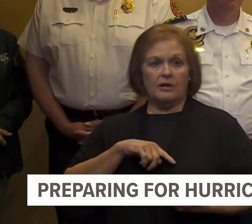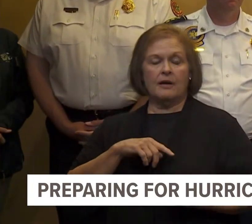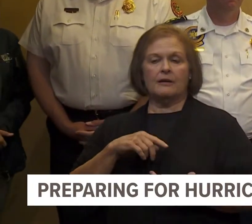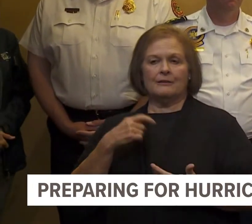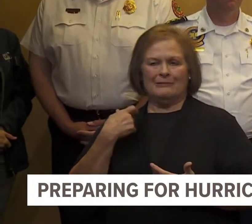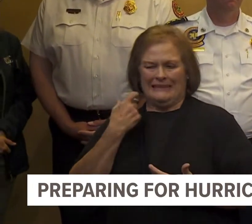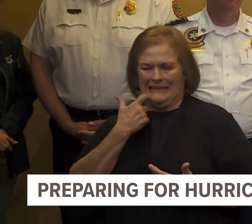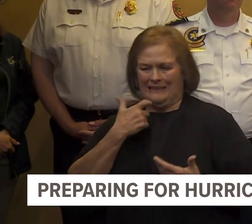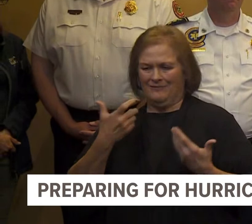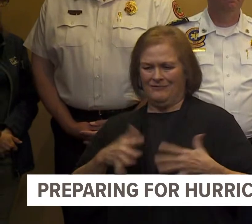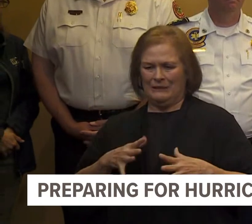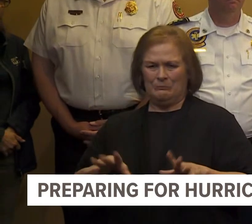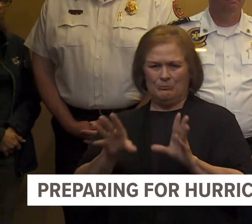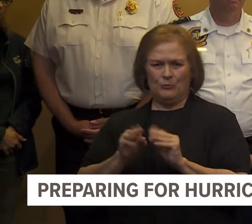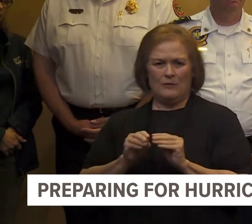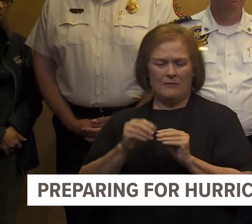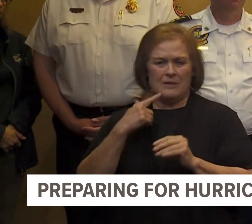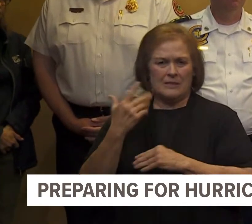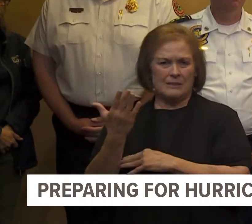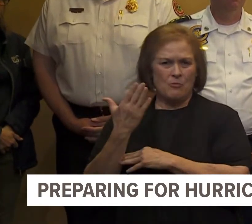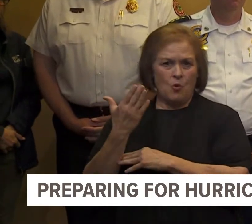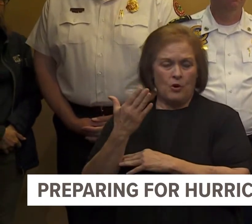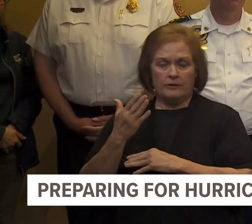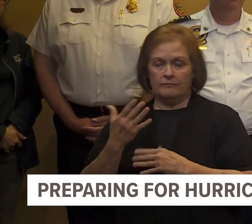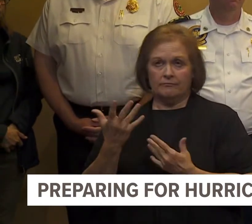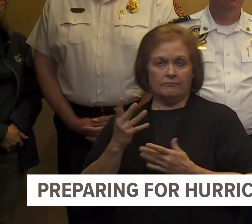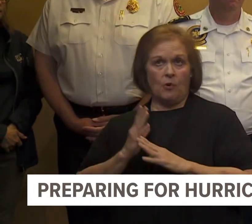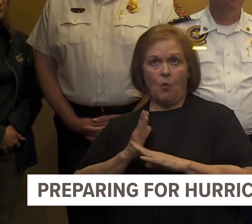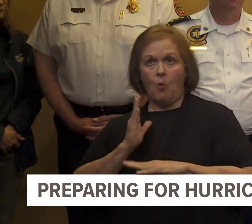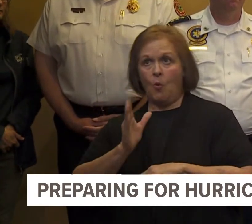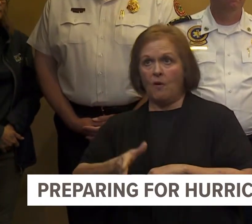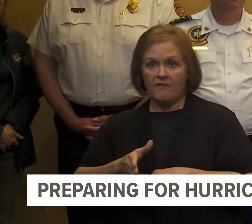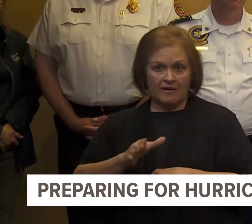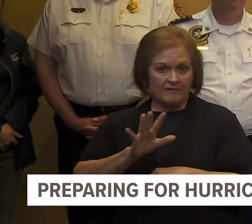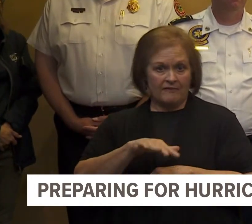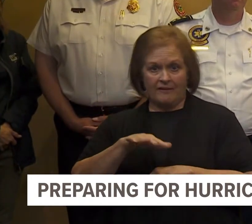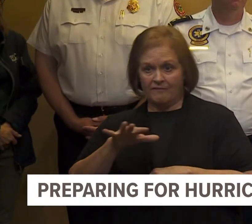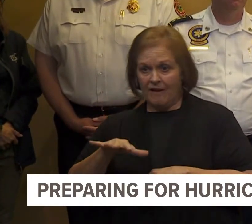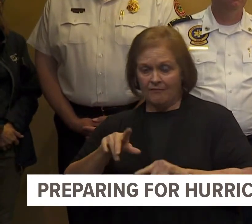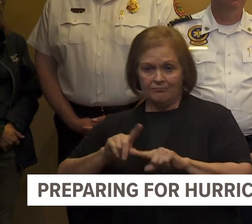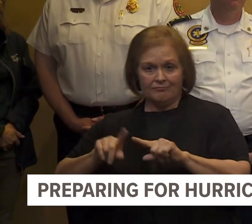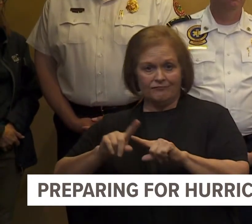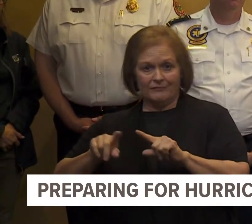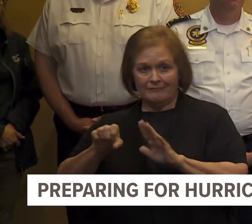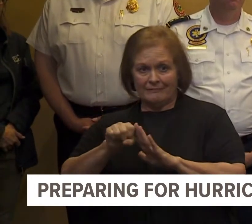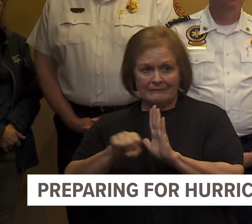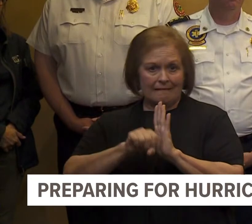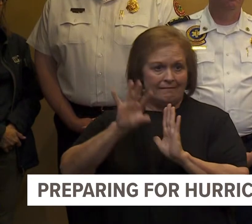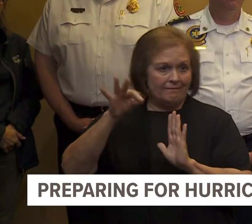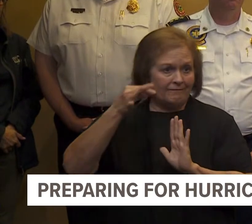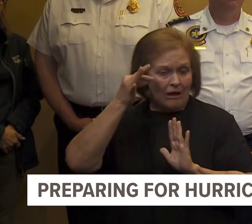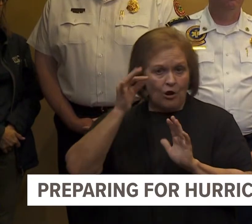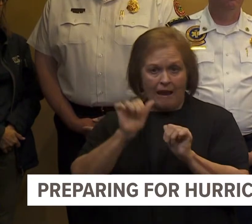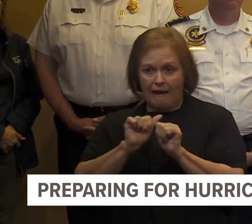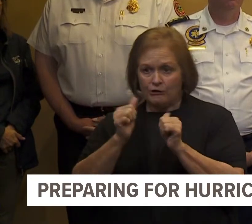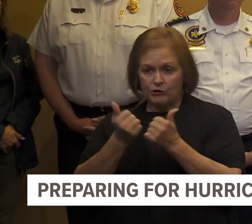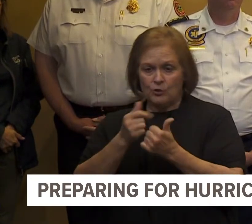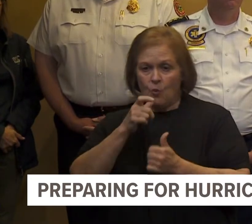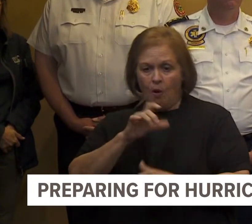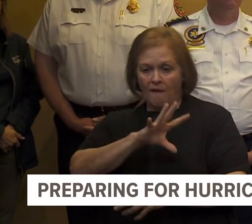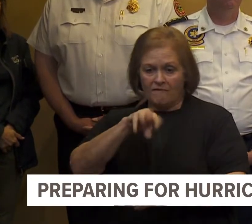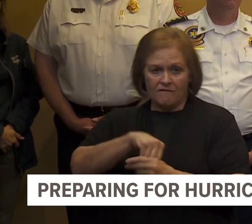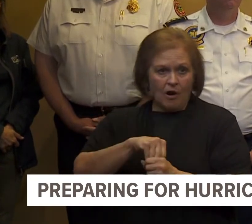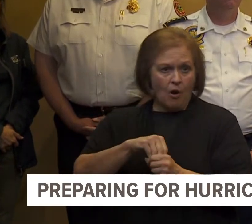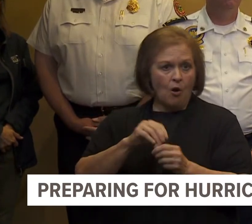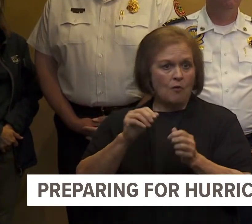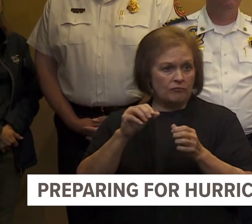took a briefing this morning of over 55 local, state, and federal agencies, all involved and